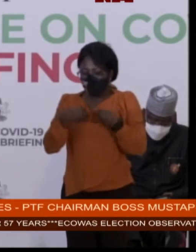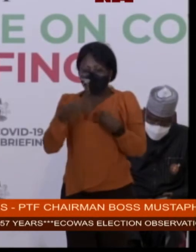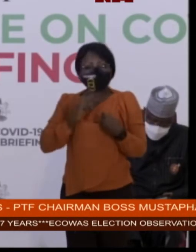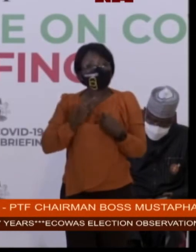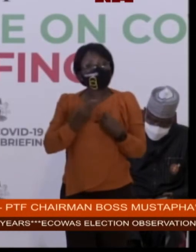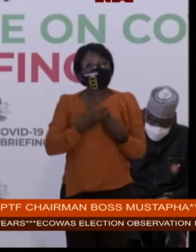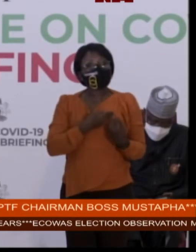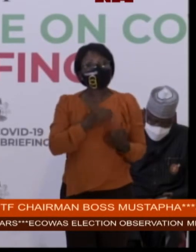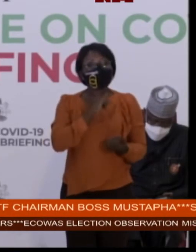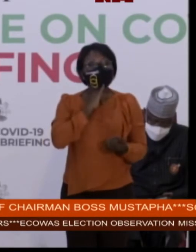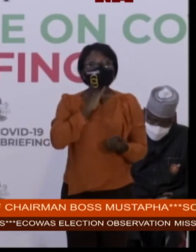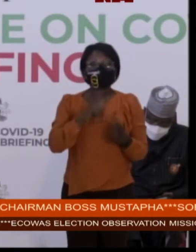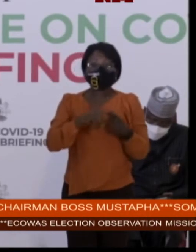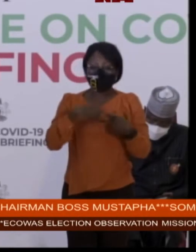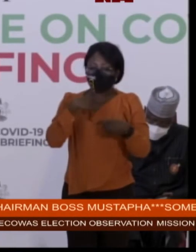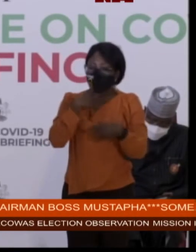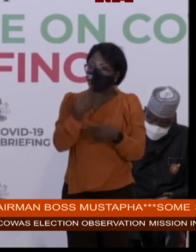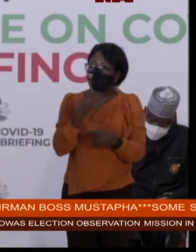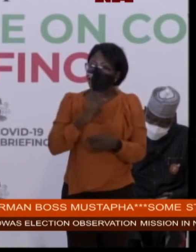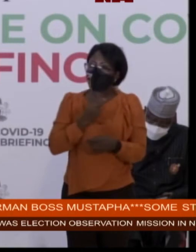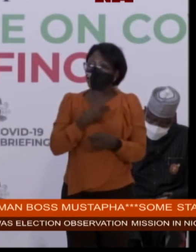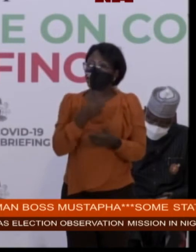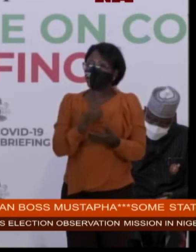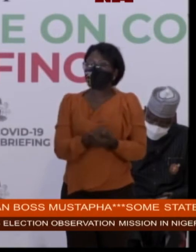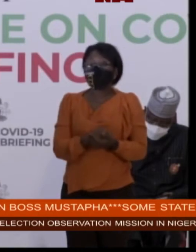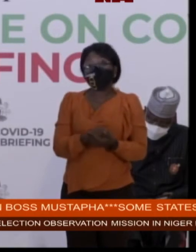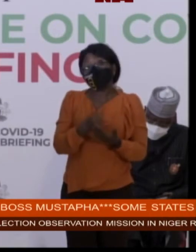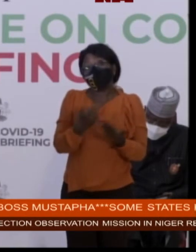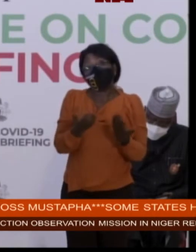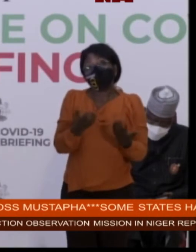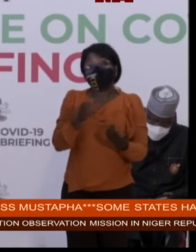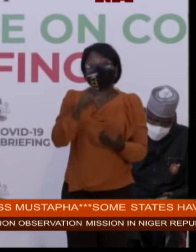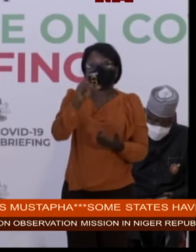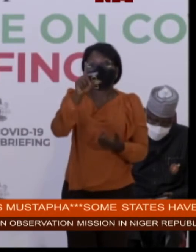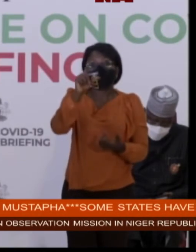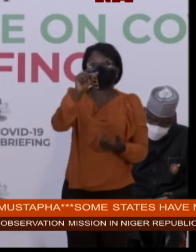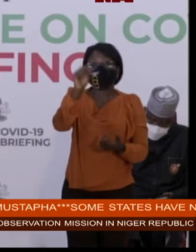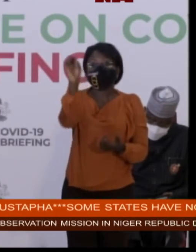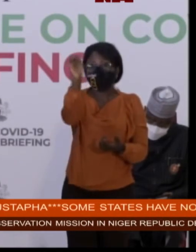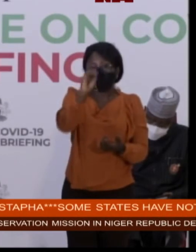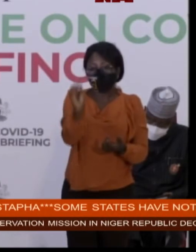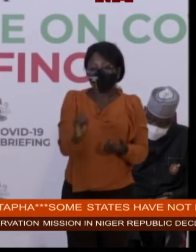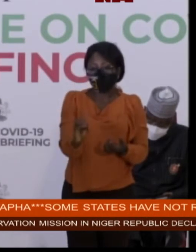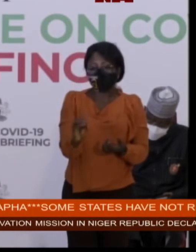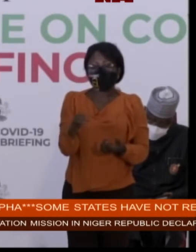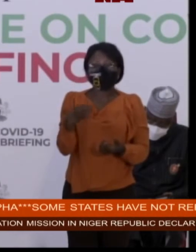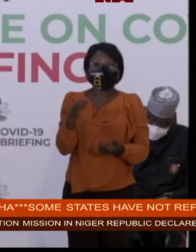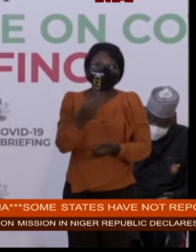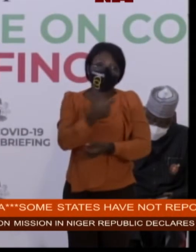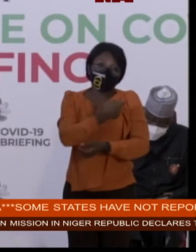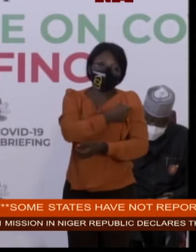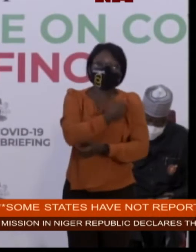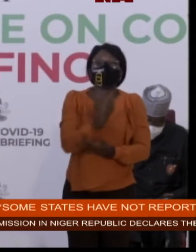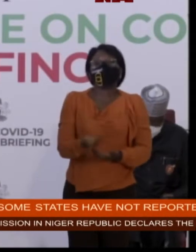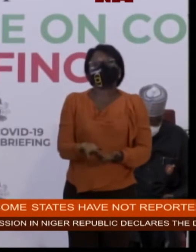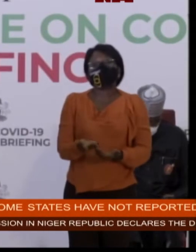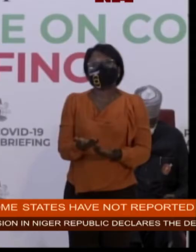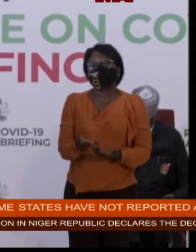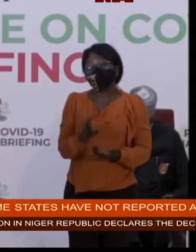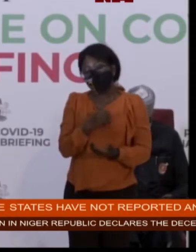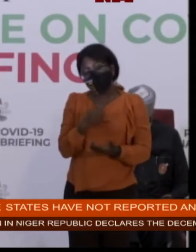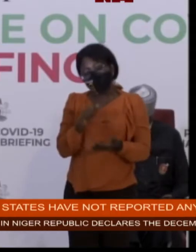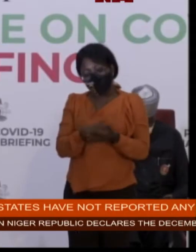us is, to assure of at least 20 to 20% of the vaccine requirement. So which